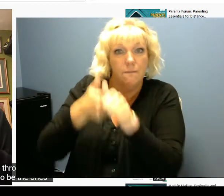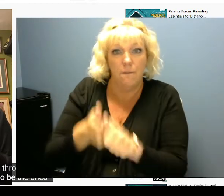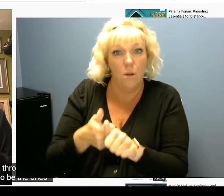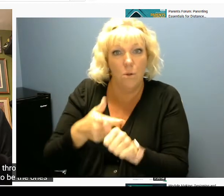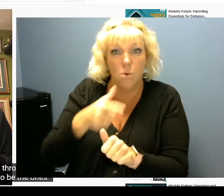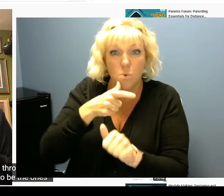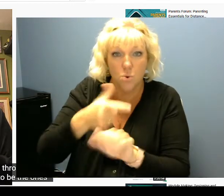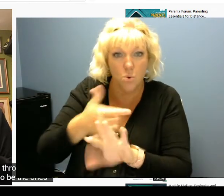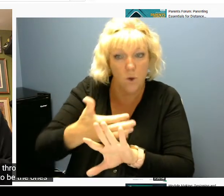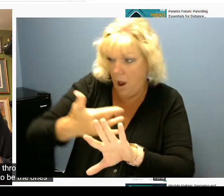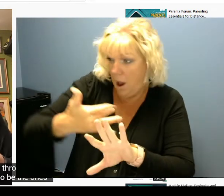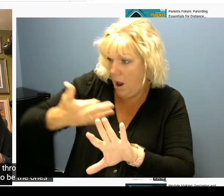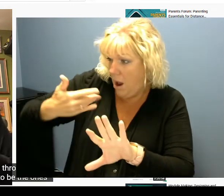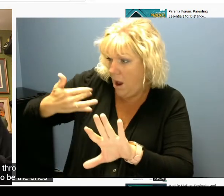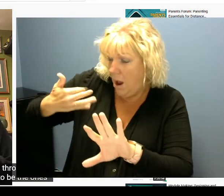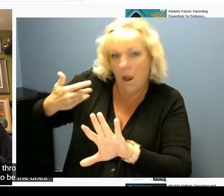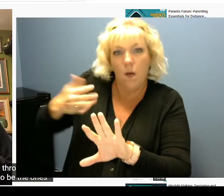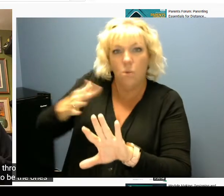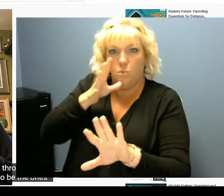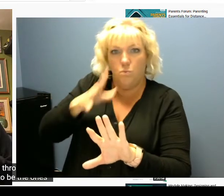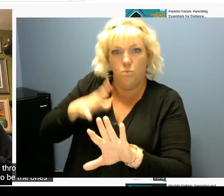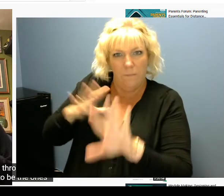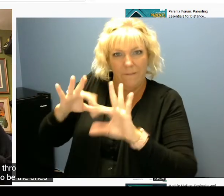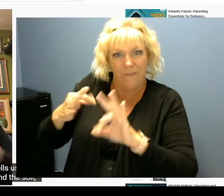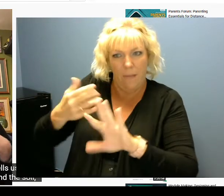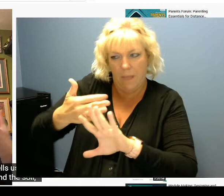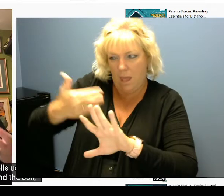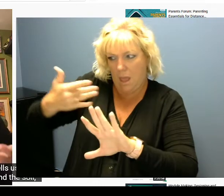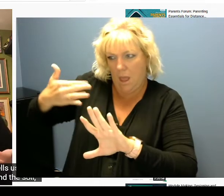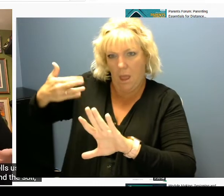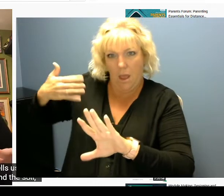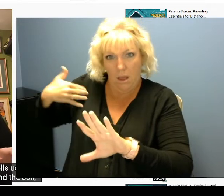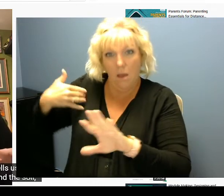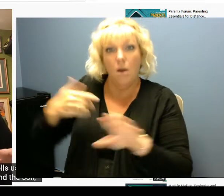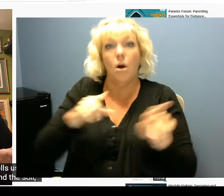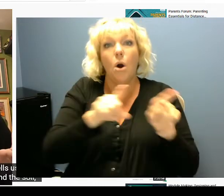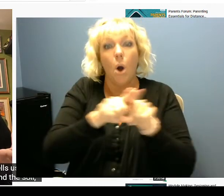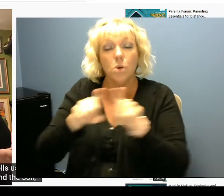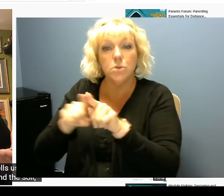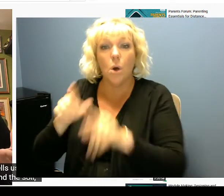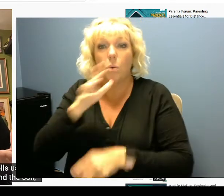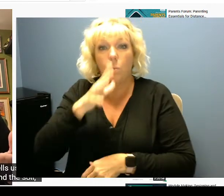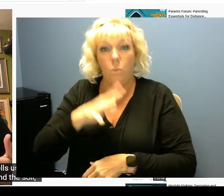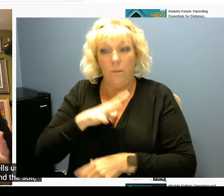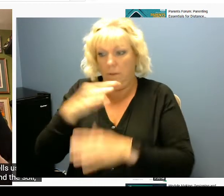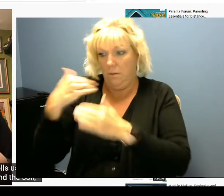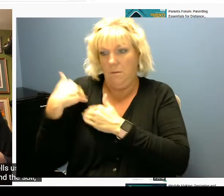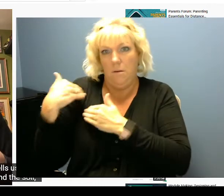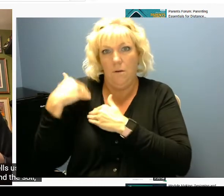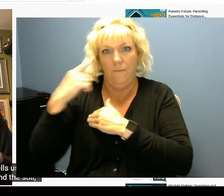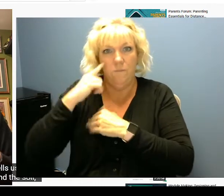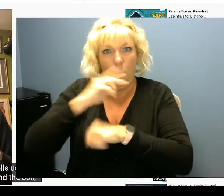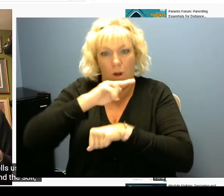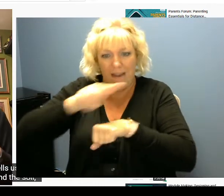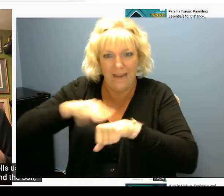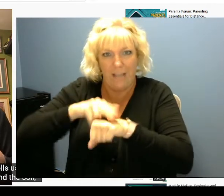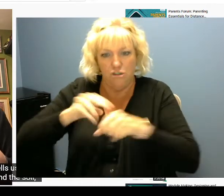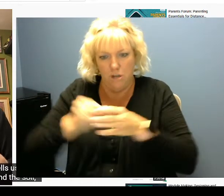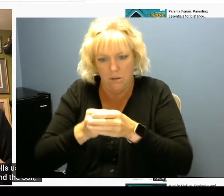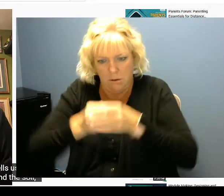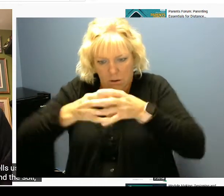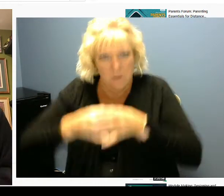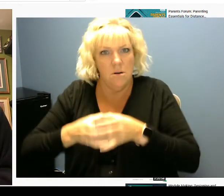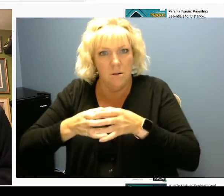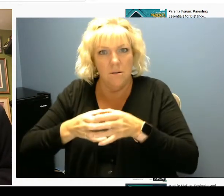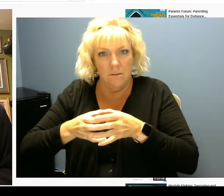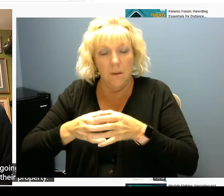the female line. Women are considered to be the ones who give birth to the nation, it tells us, and they are the owners of the land